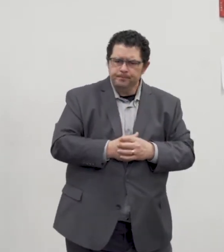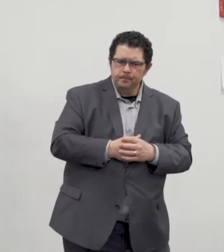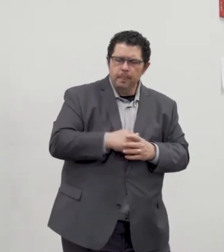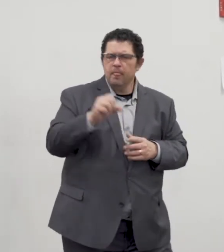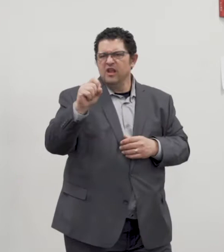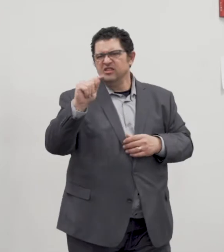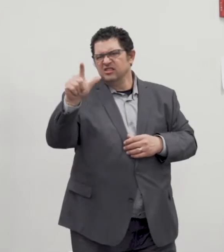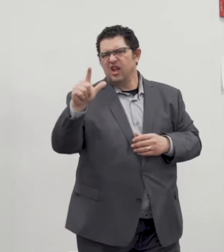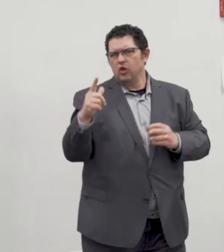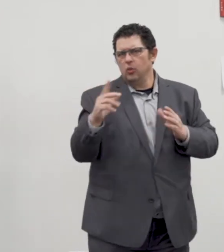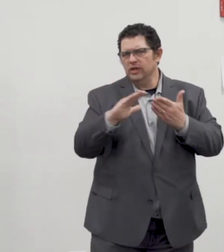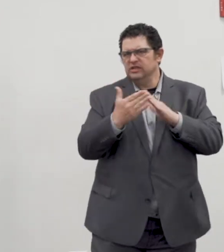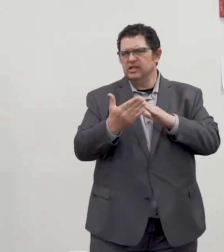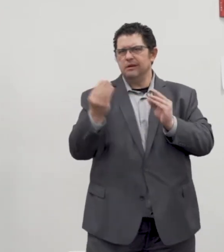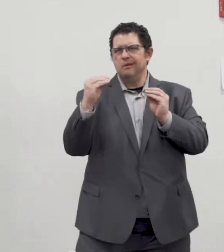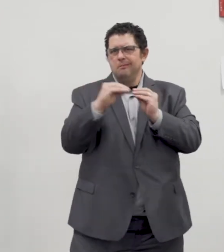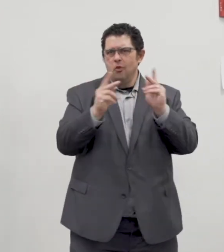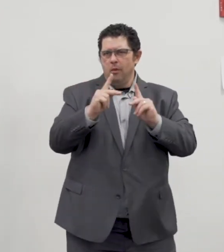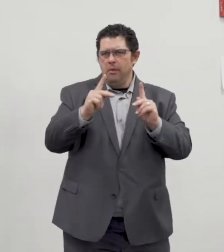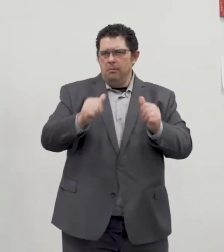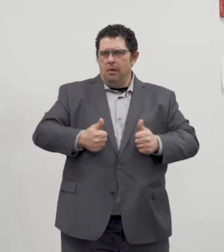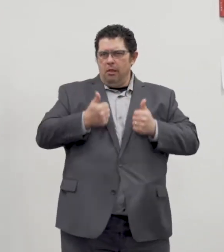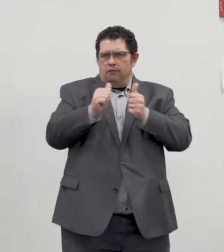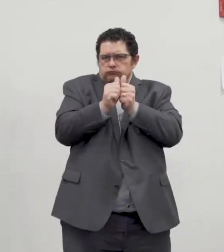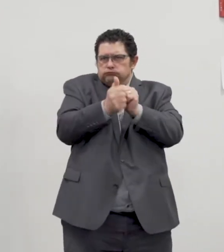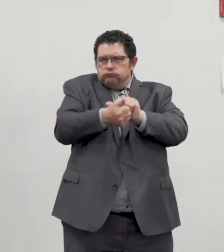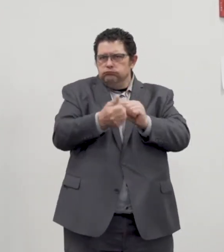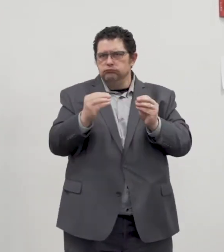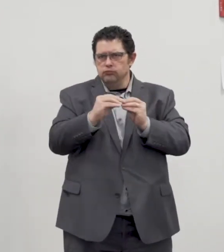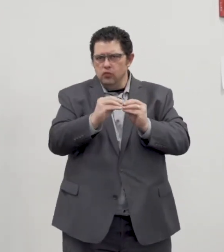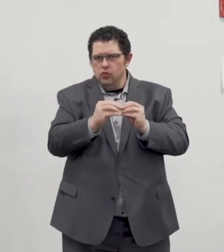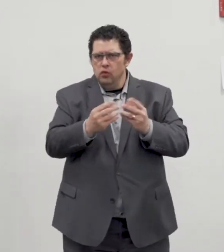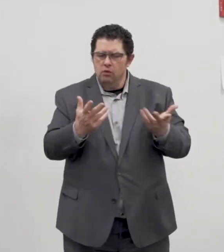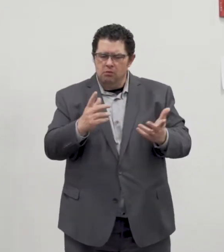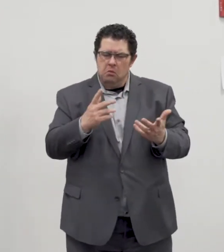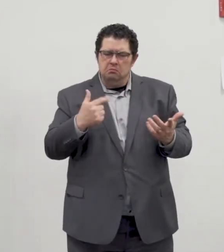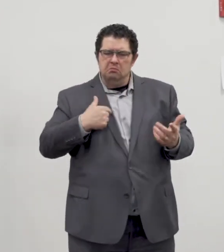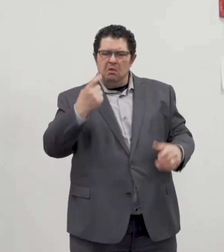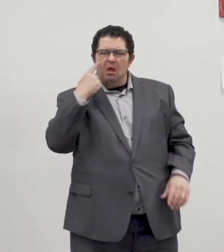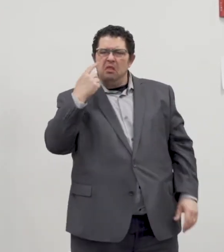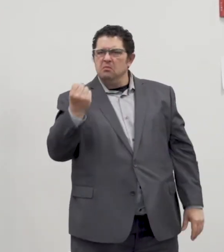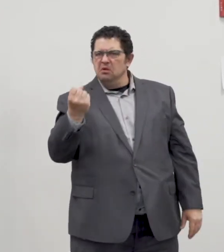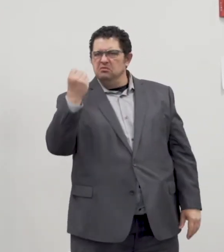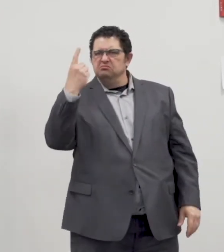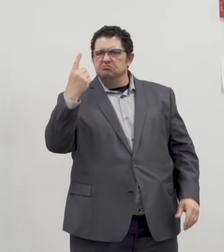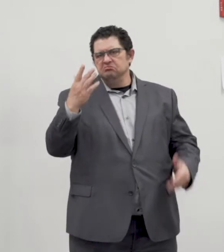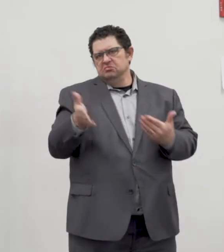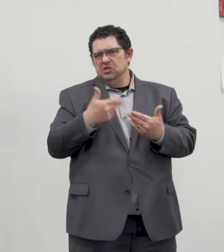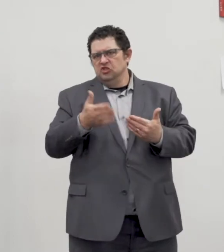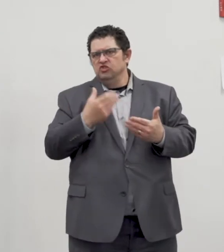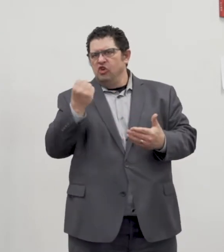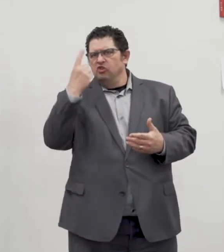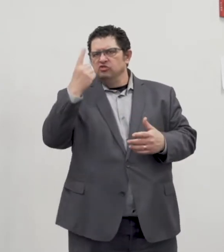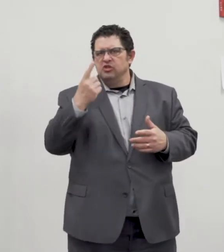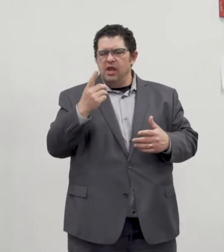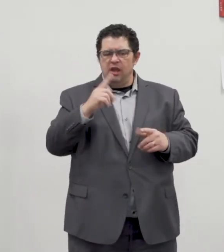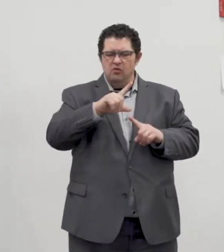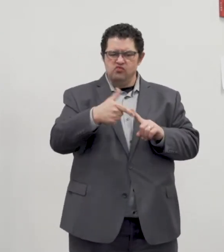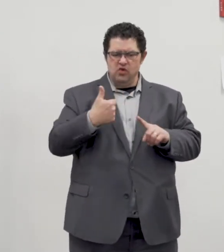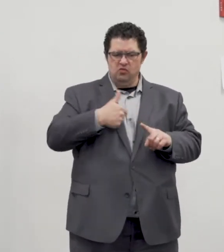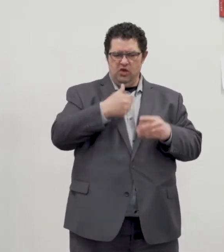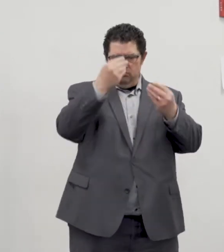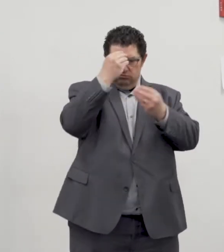Louis City is more densely packed, but I think that'll be easier to understand when we release those business guidelines in a couple of days. You